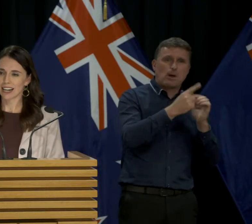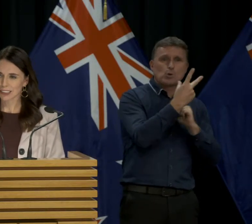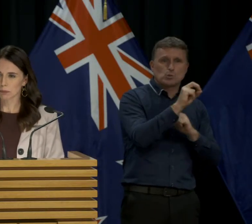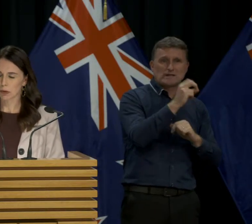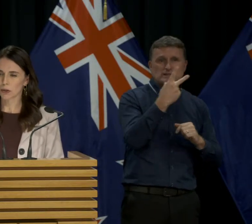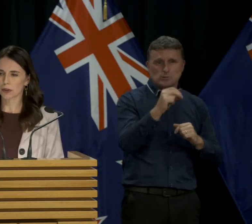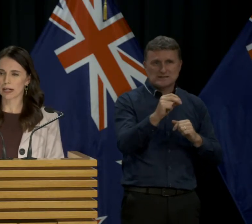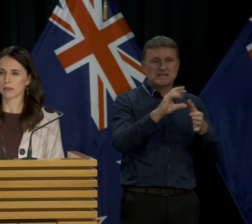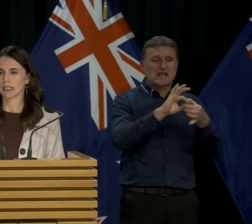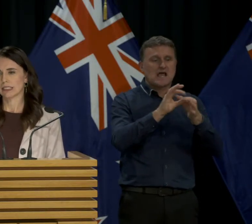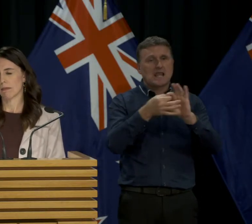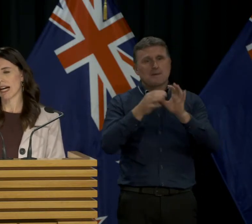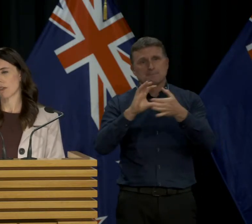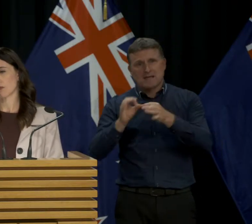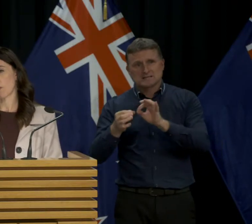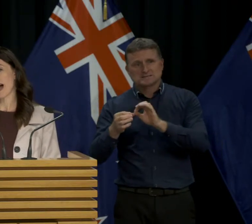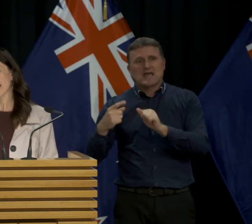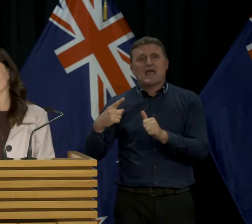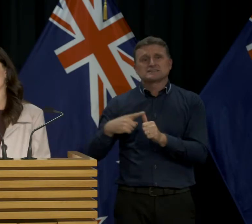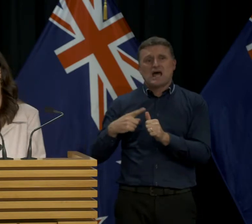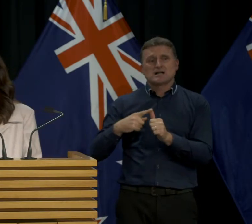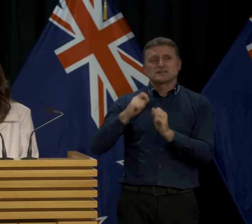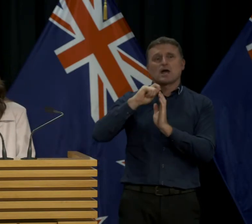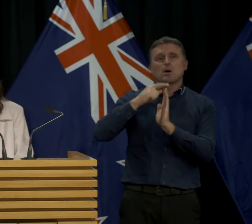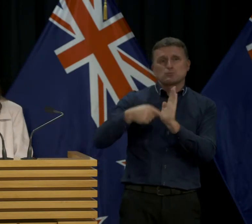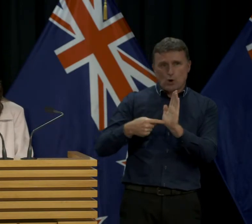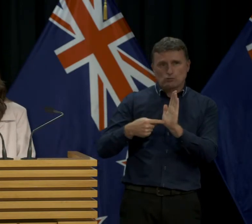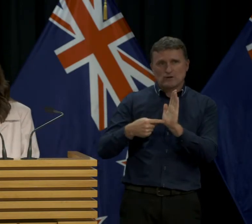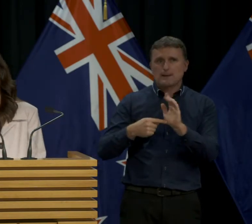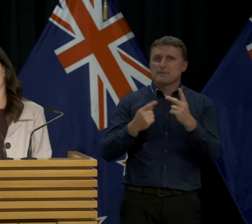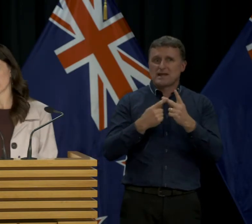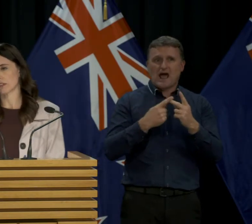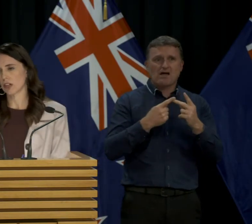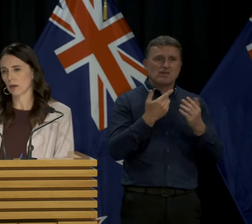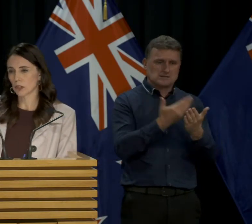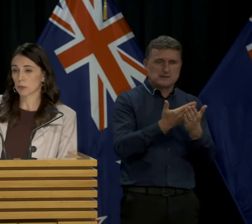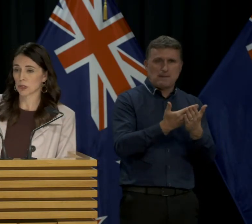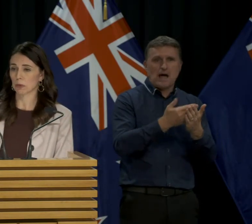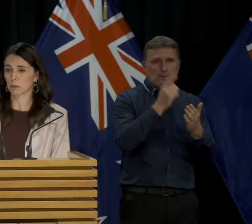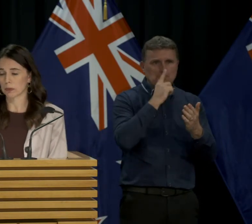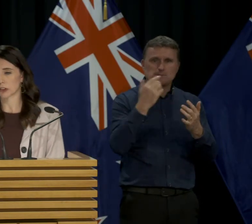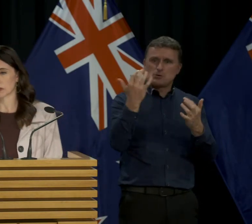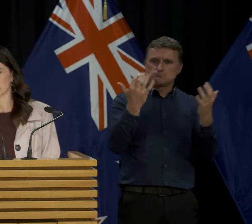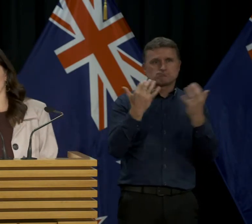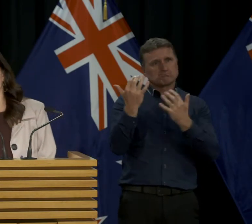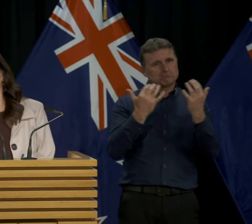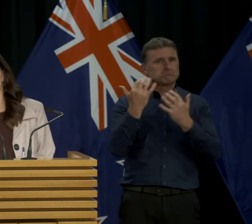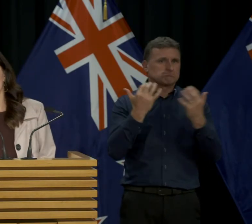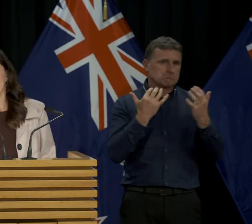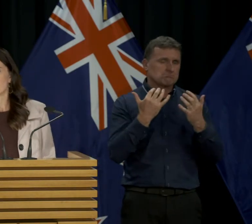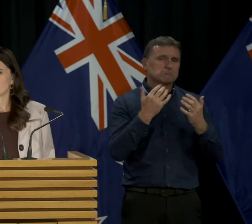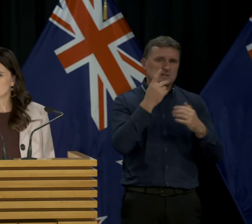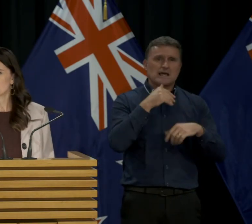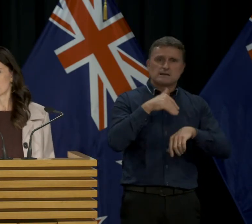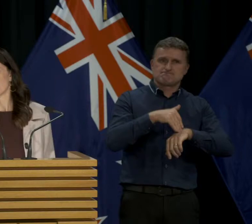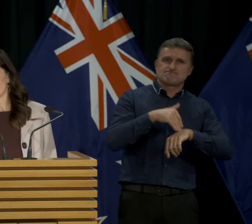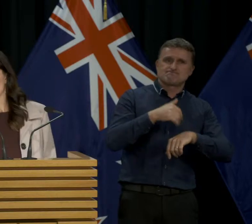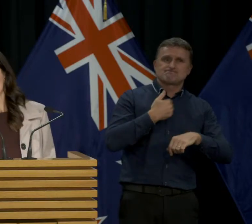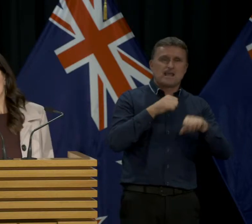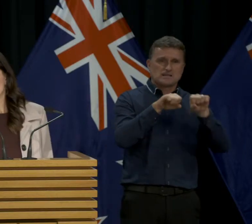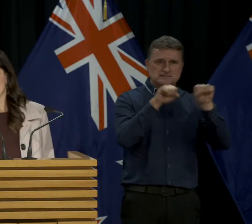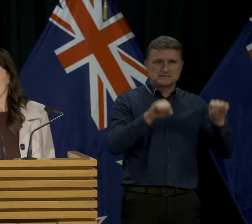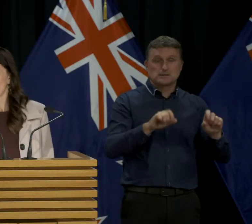the Antarctic program. Demand from other areas ramps up over that period of time, which puts a bit of pressure on the system. But in terms